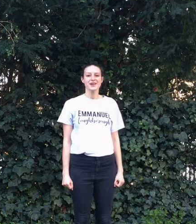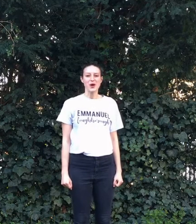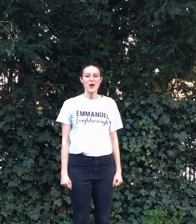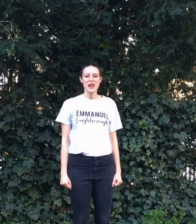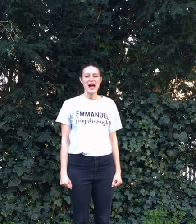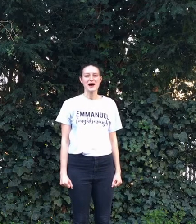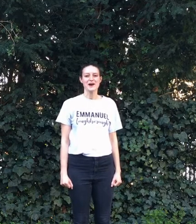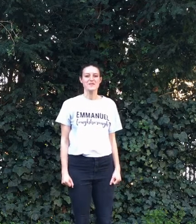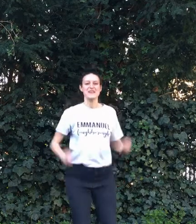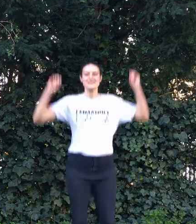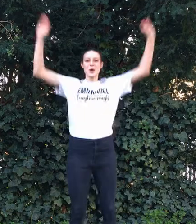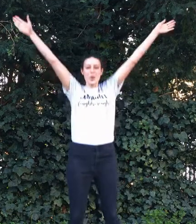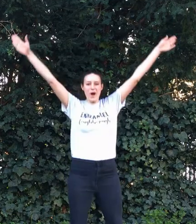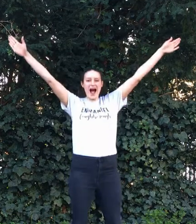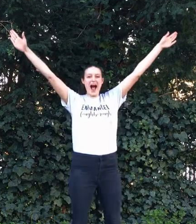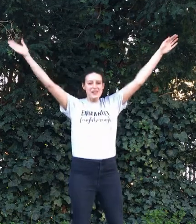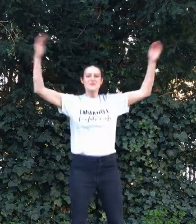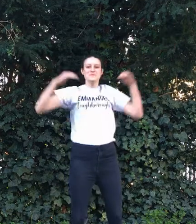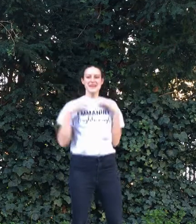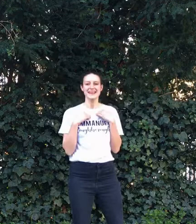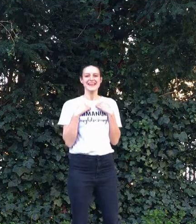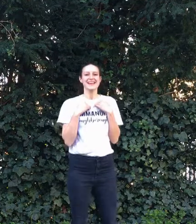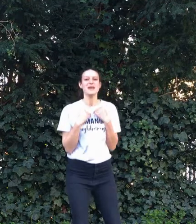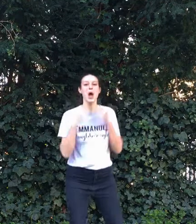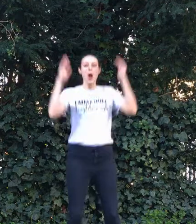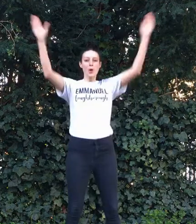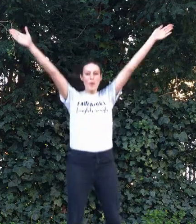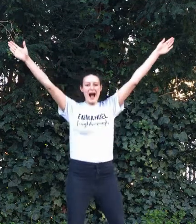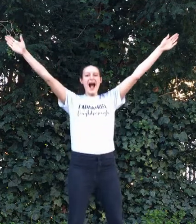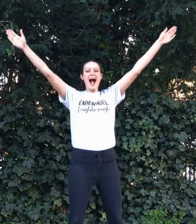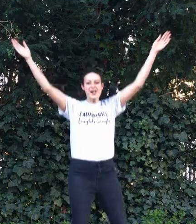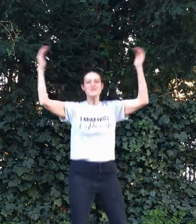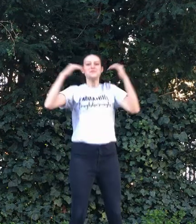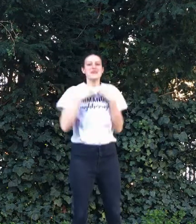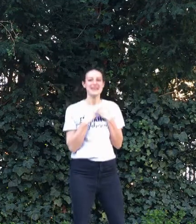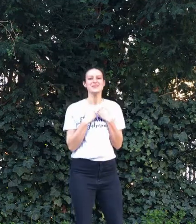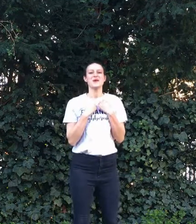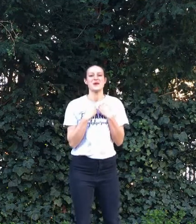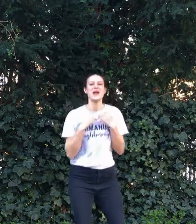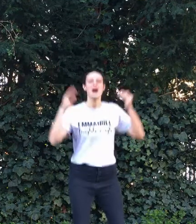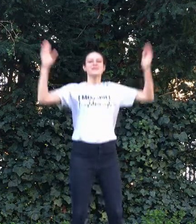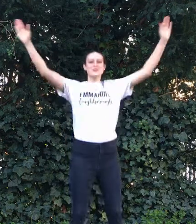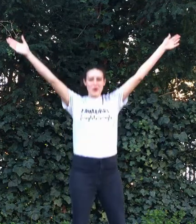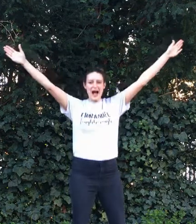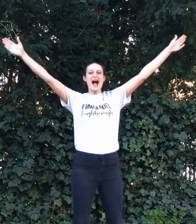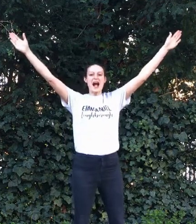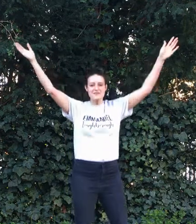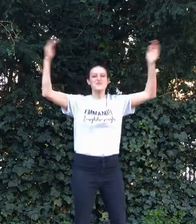Your love is wild for me, wild for me, your love is wild for